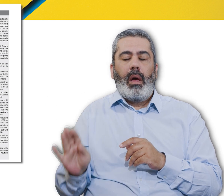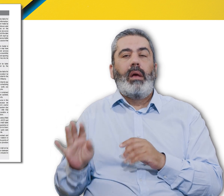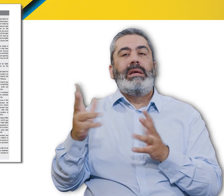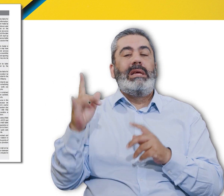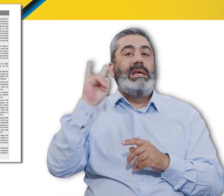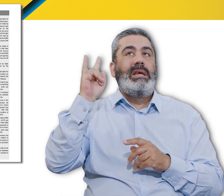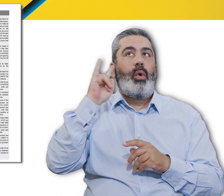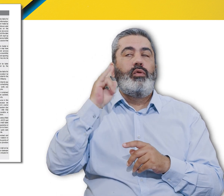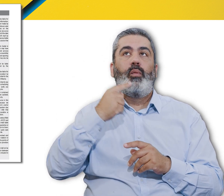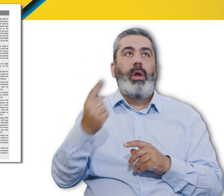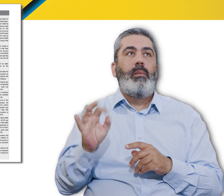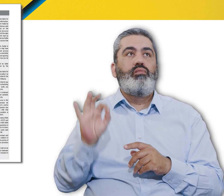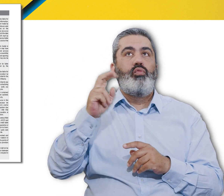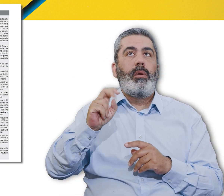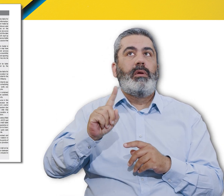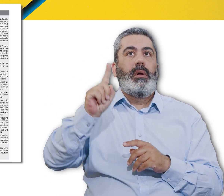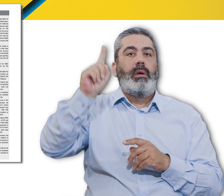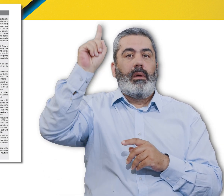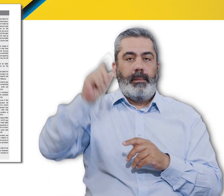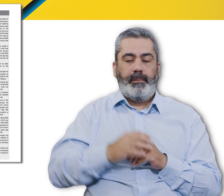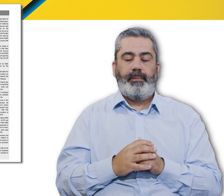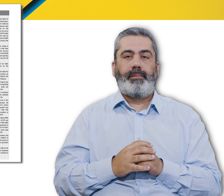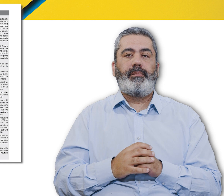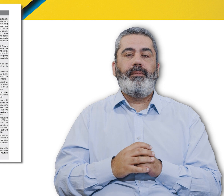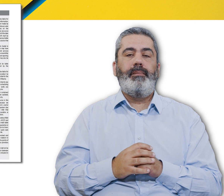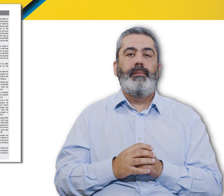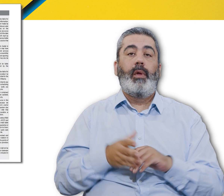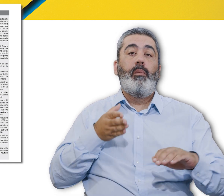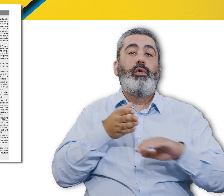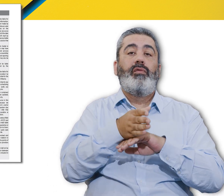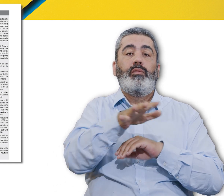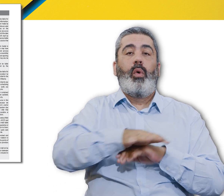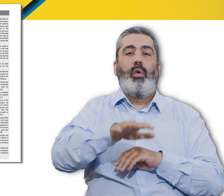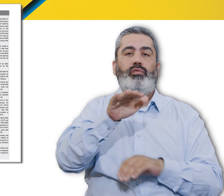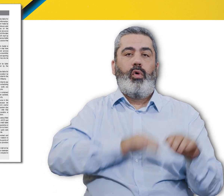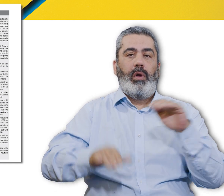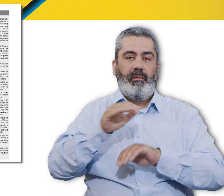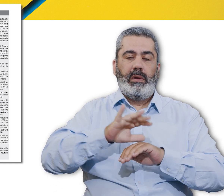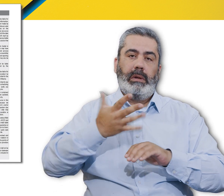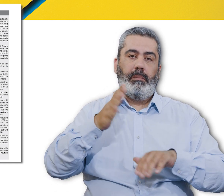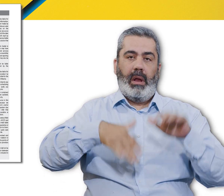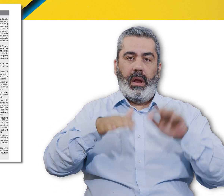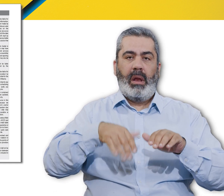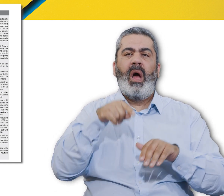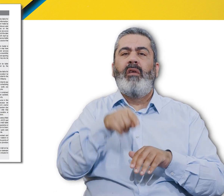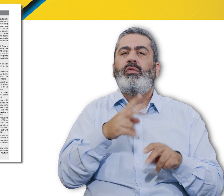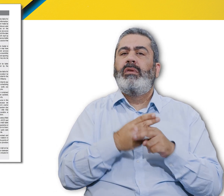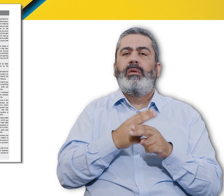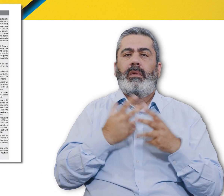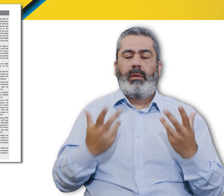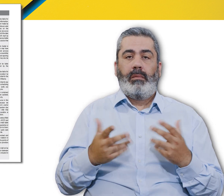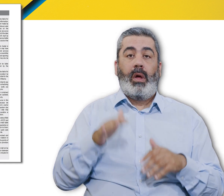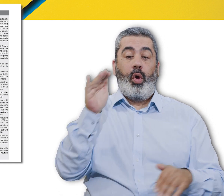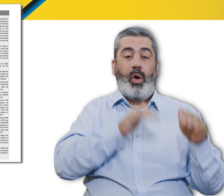floors, etc. Accessible swim area. When it is stated that swim area, for instance by a river, is